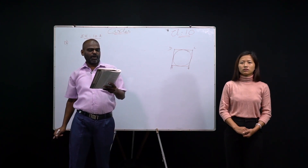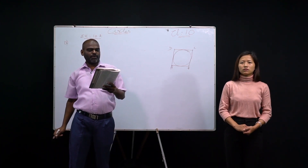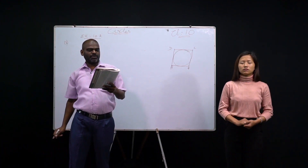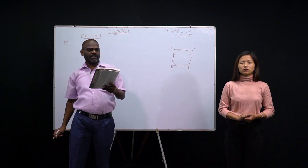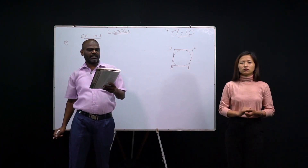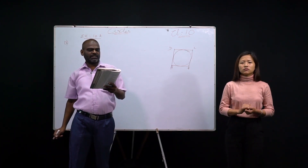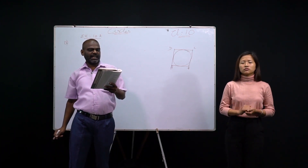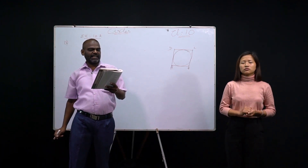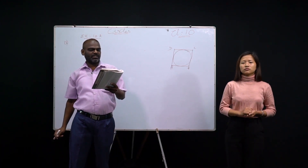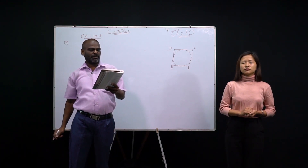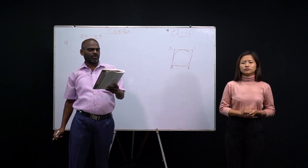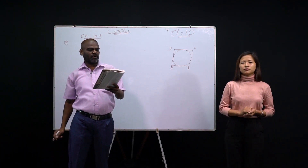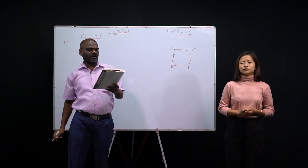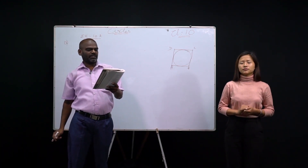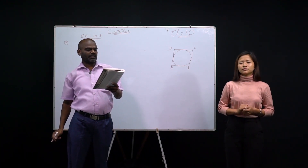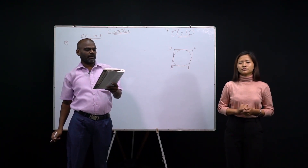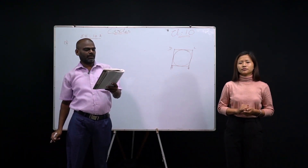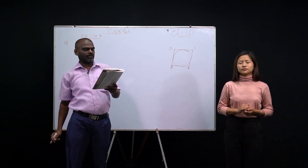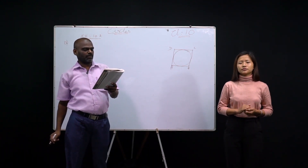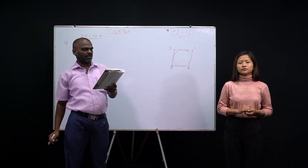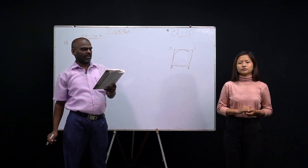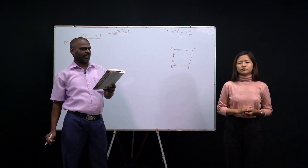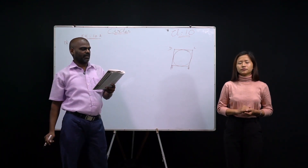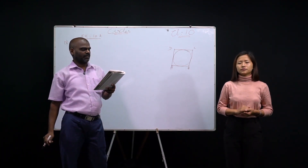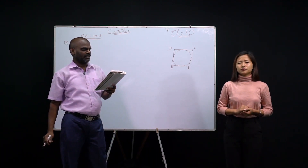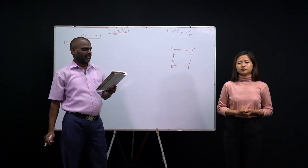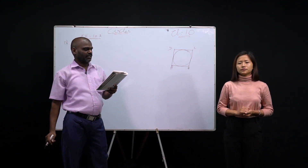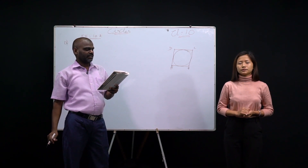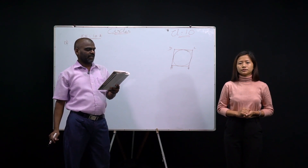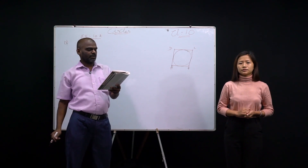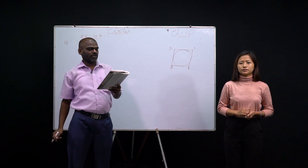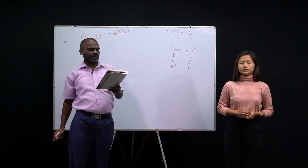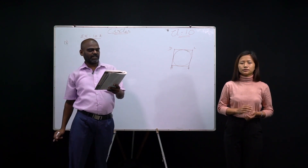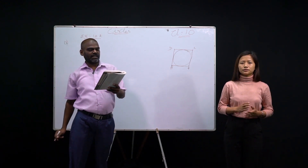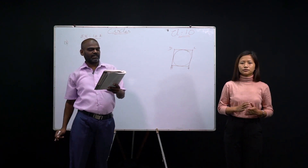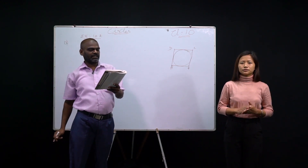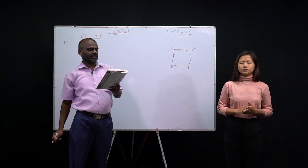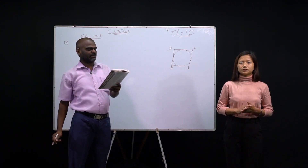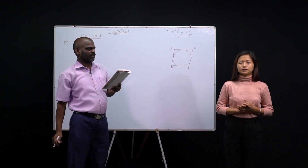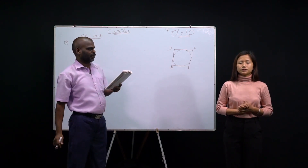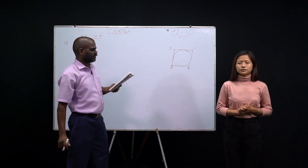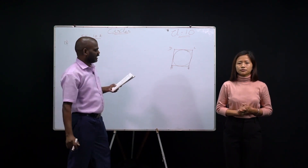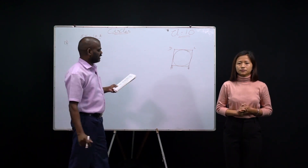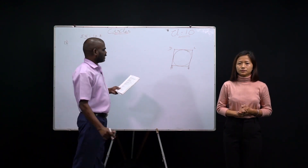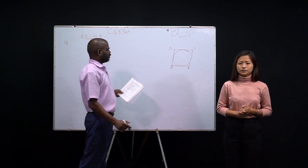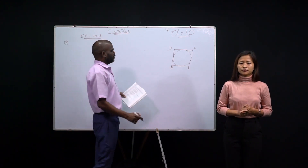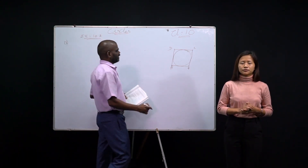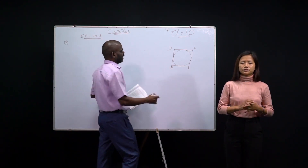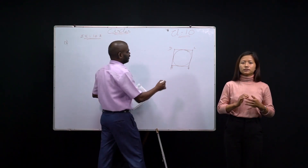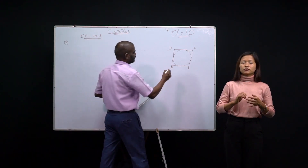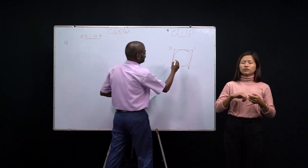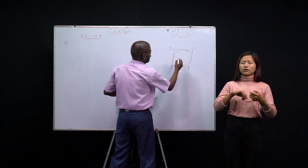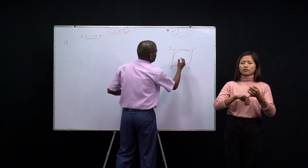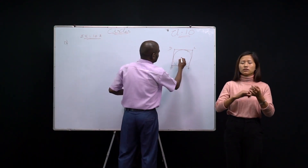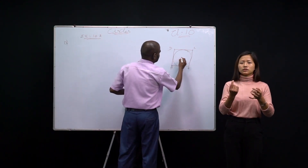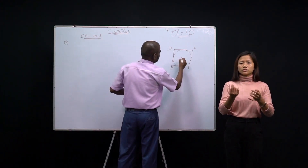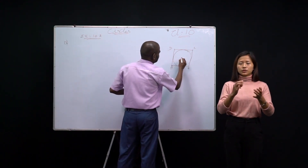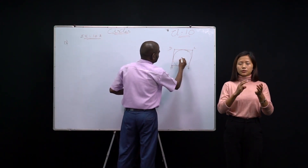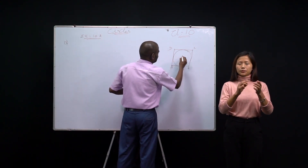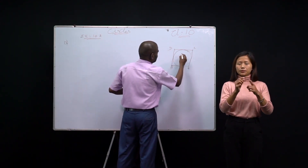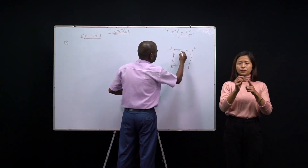Prove that opposite sides of the quadrilateral circumscribing a circle subtend supplementary angles